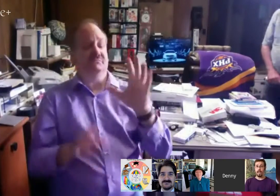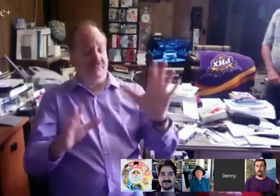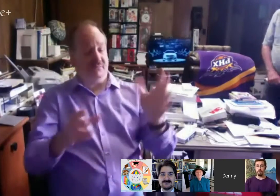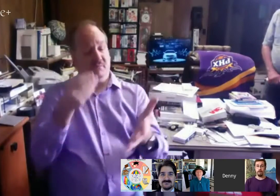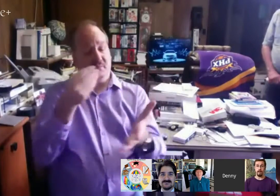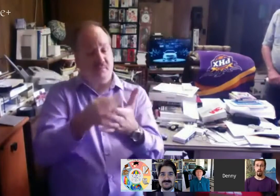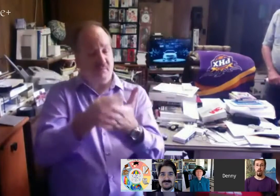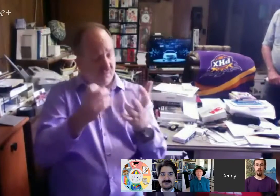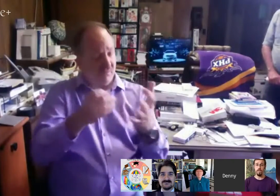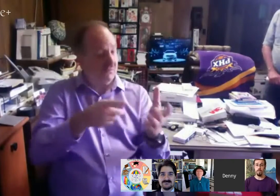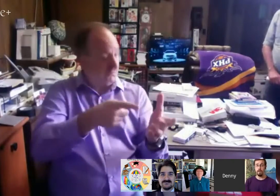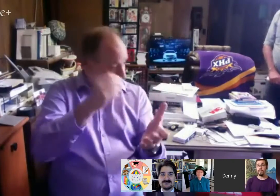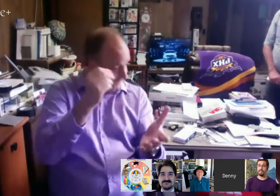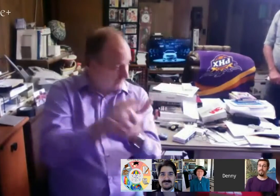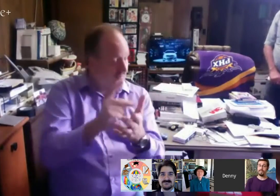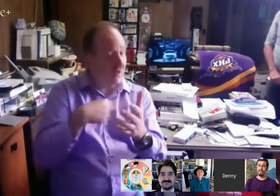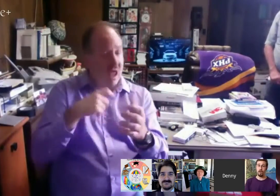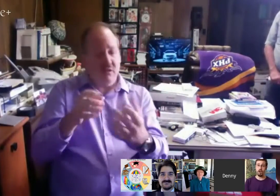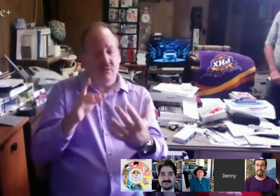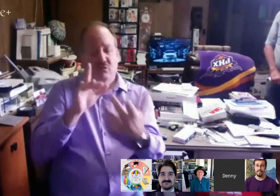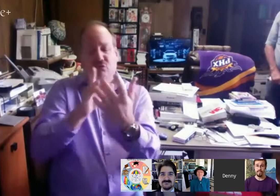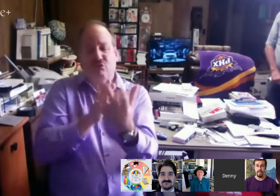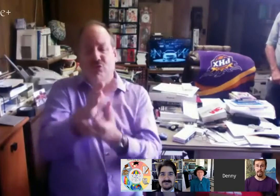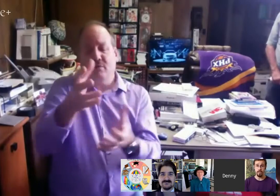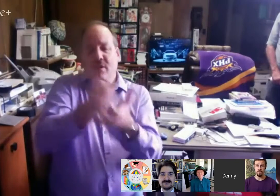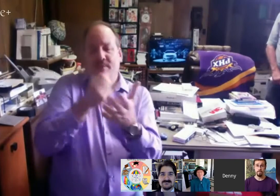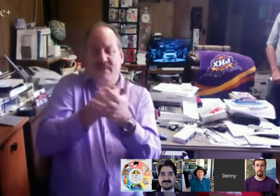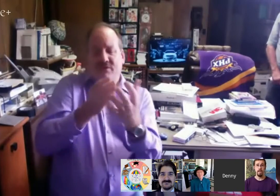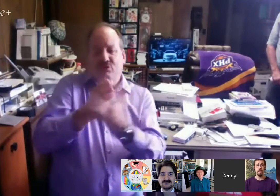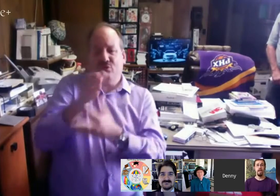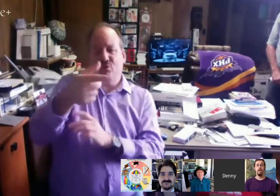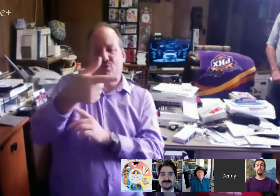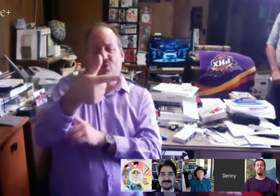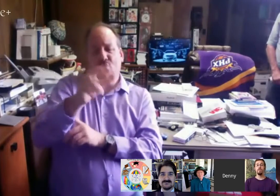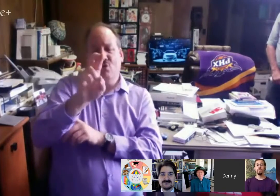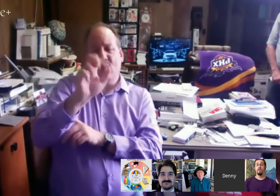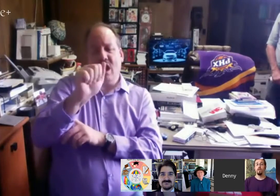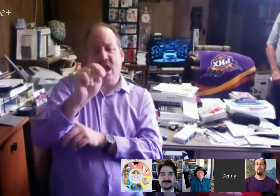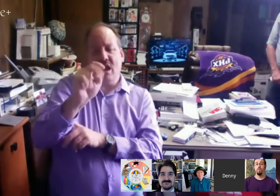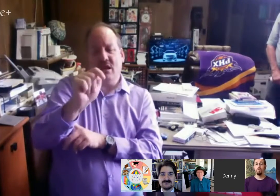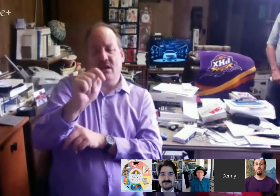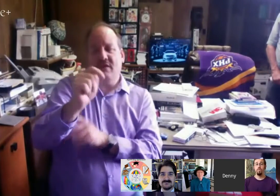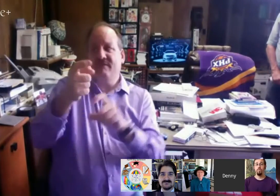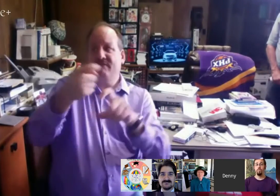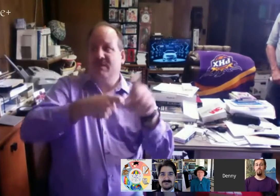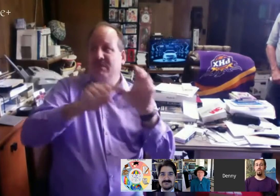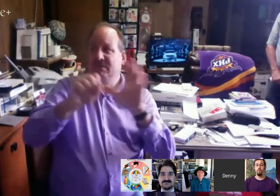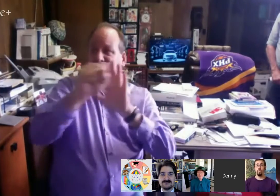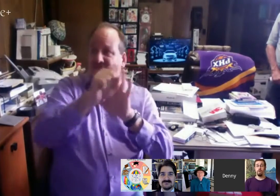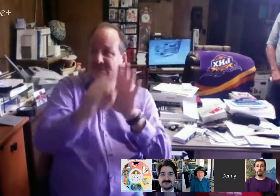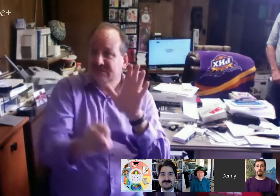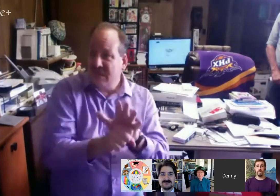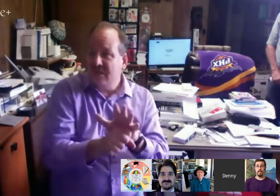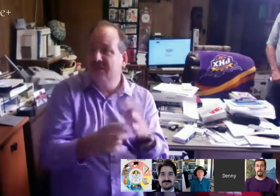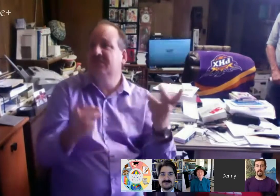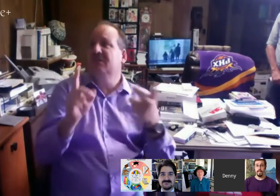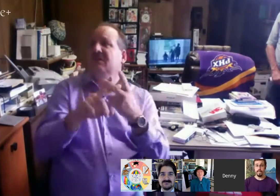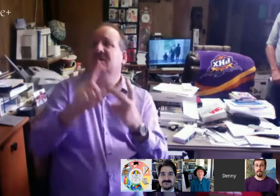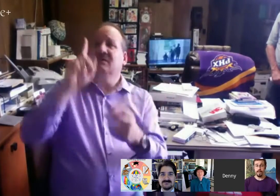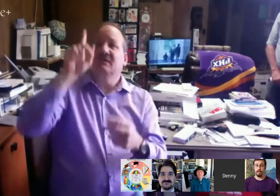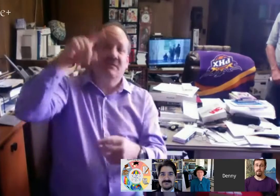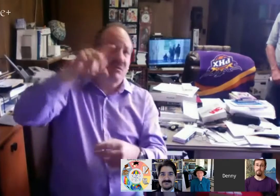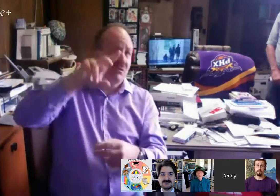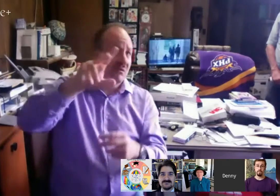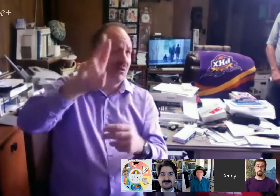and collaborate our experiences and our ideas together. So it's really wonderful to